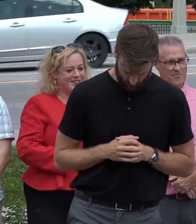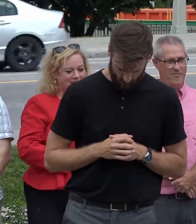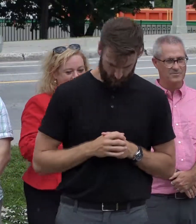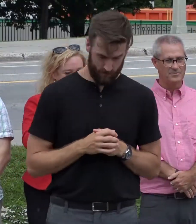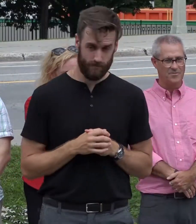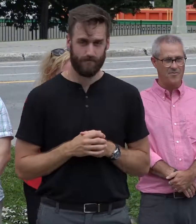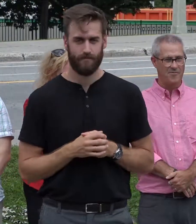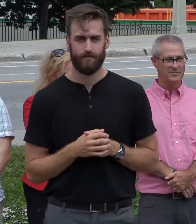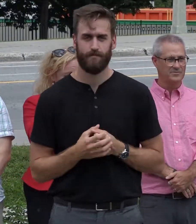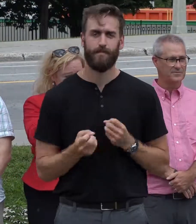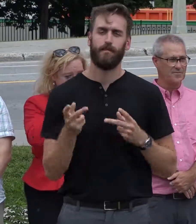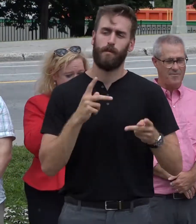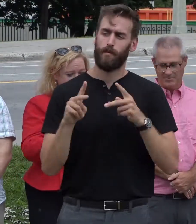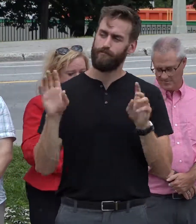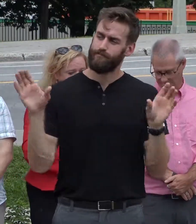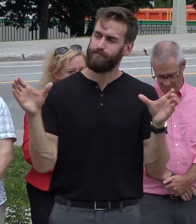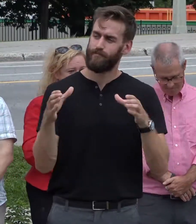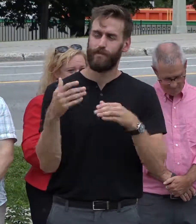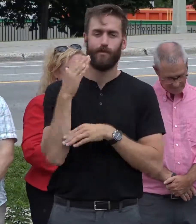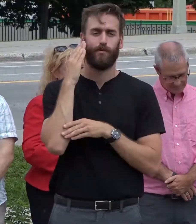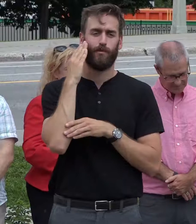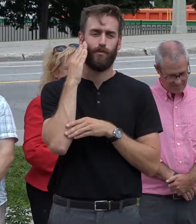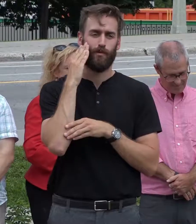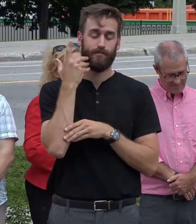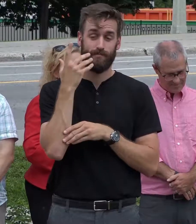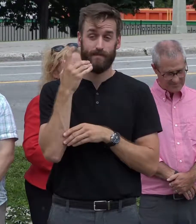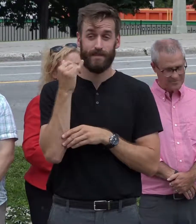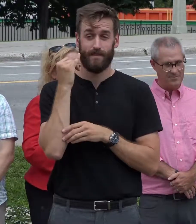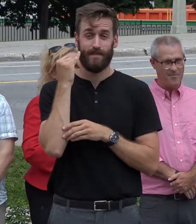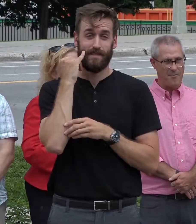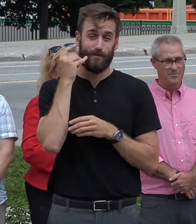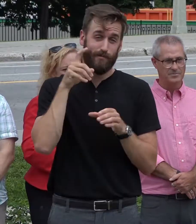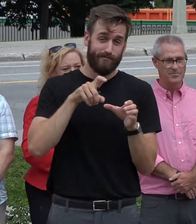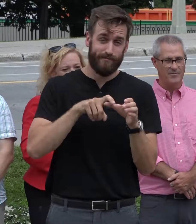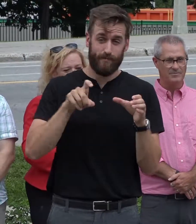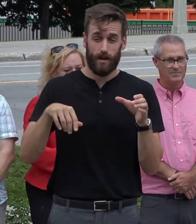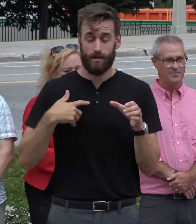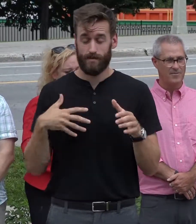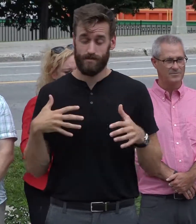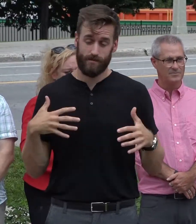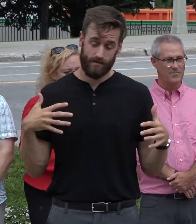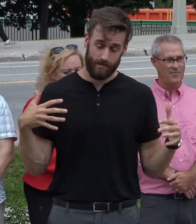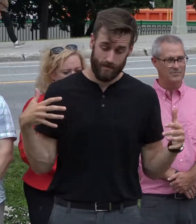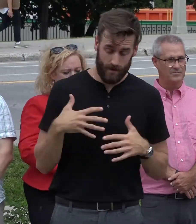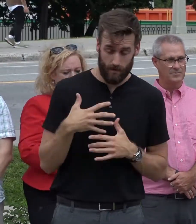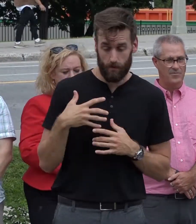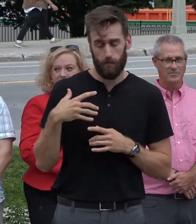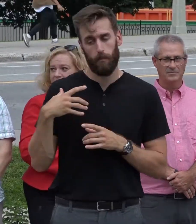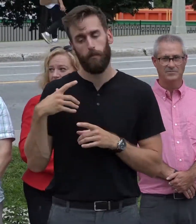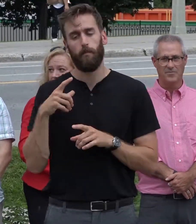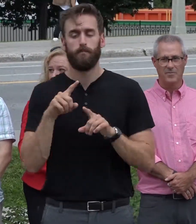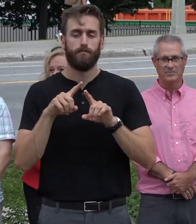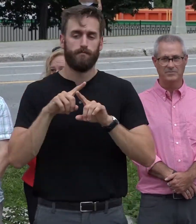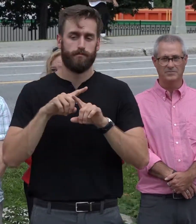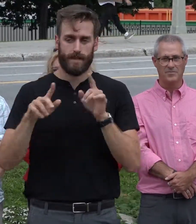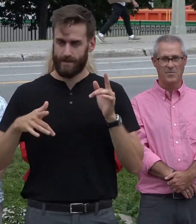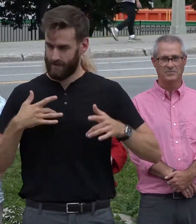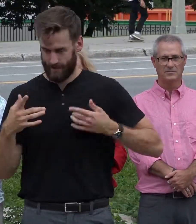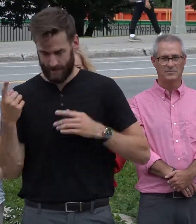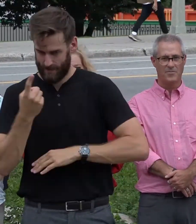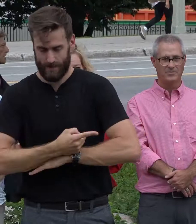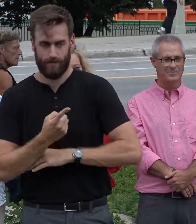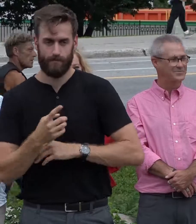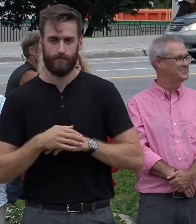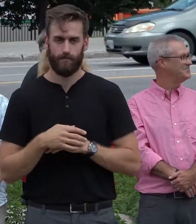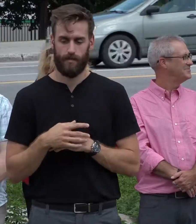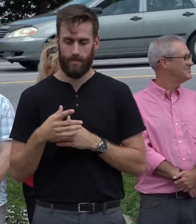Many of us here today know that the day you come out is the most frightening and the most exciting day of your life, and it